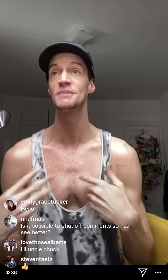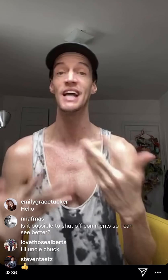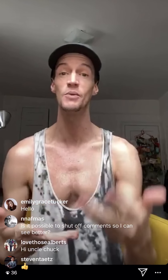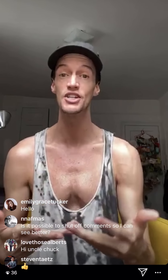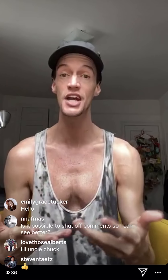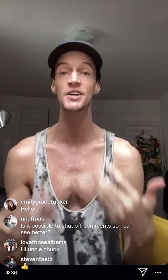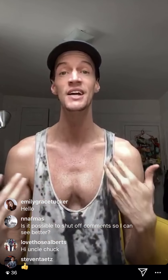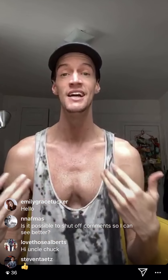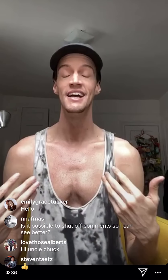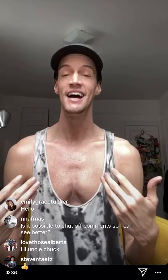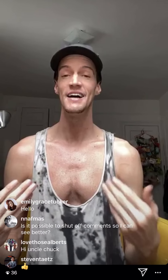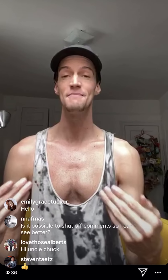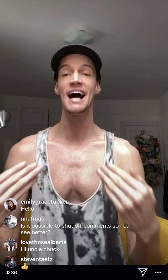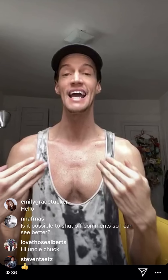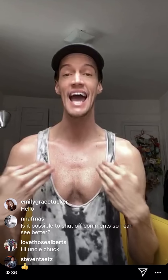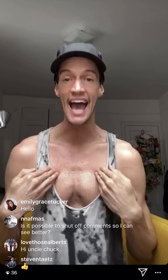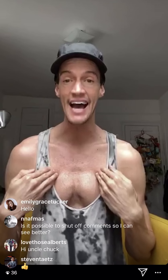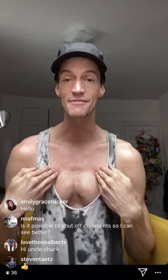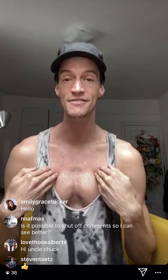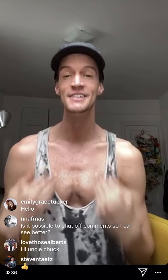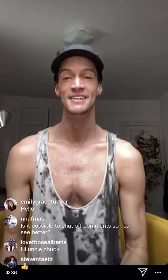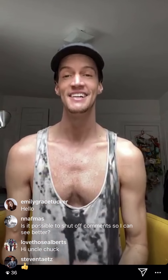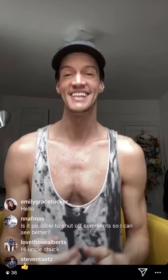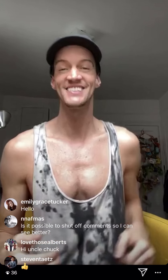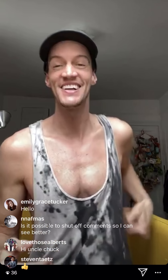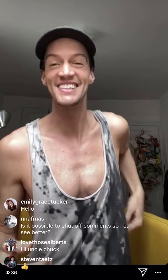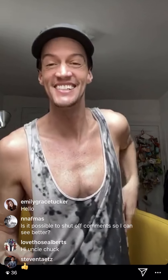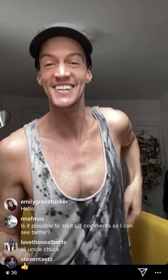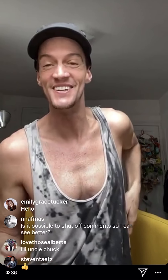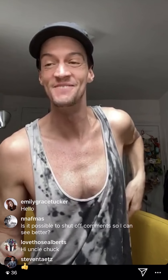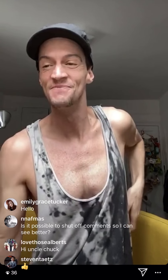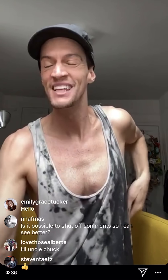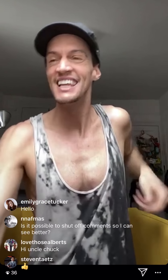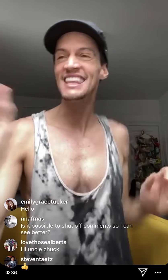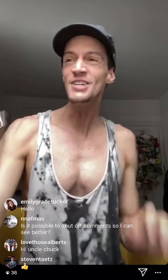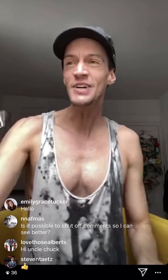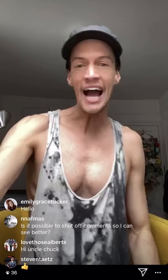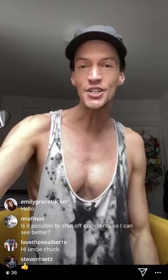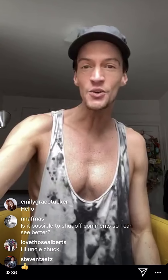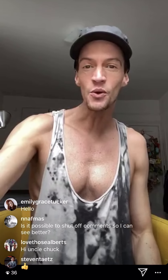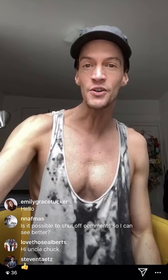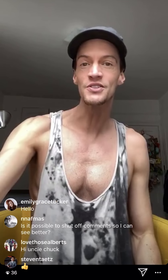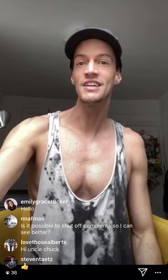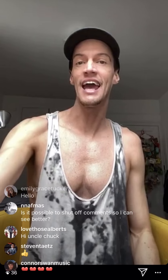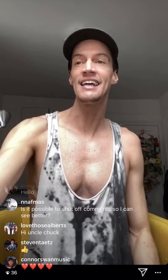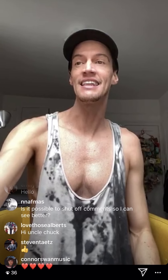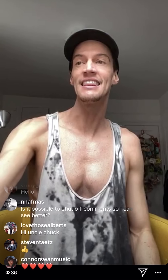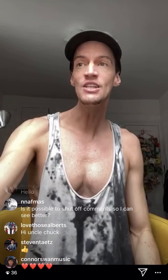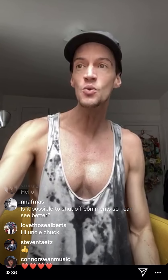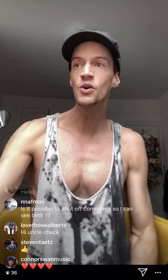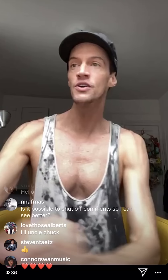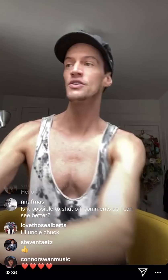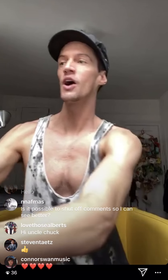to share. I have. It's a great sign to know. These are action words, and these words are